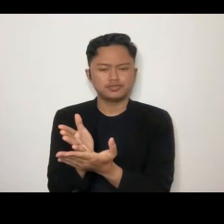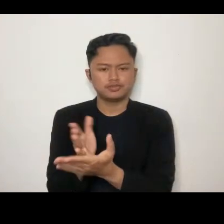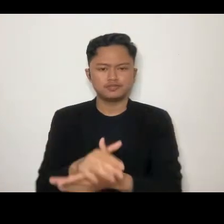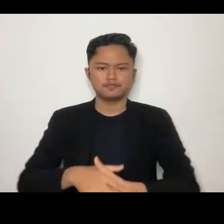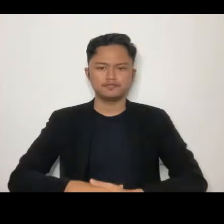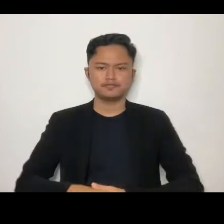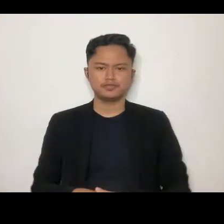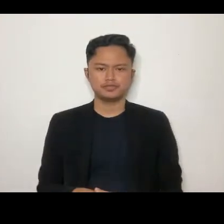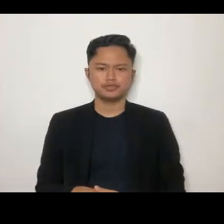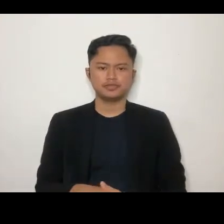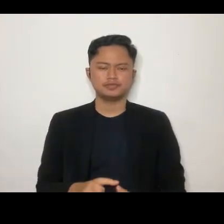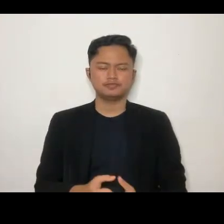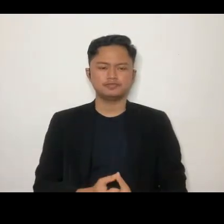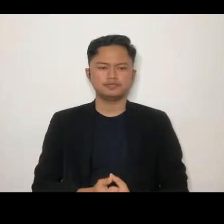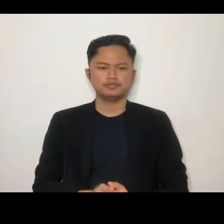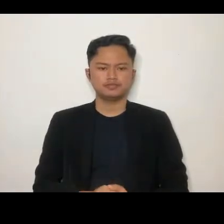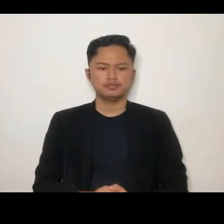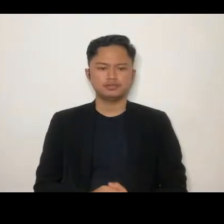So